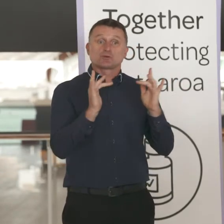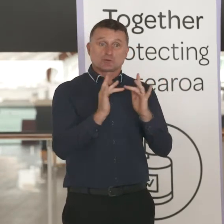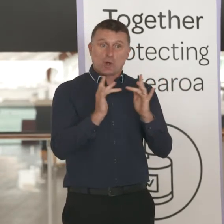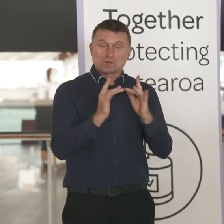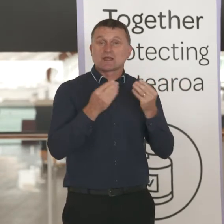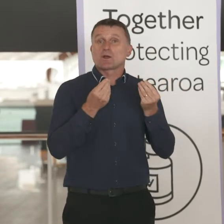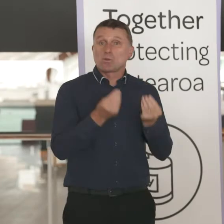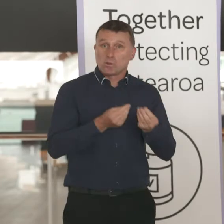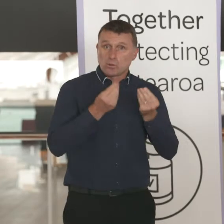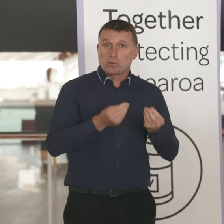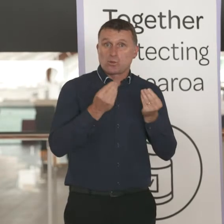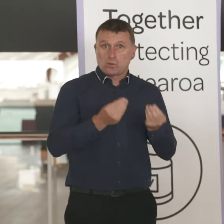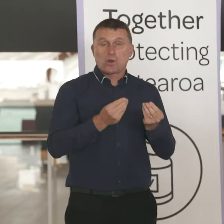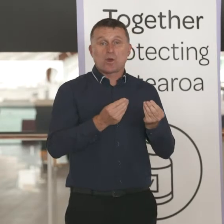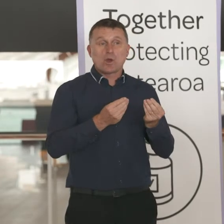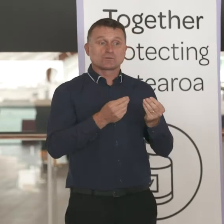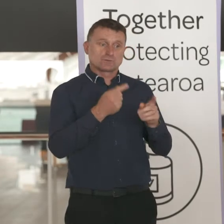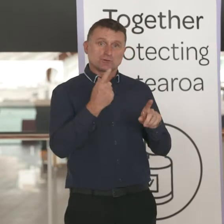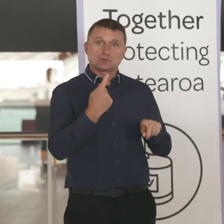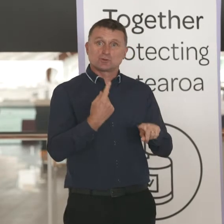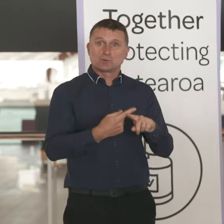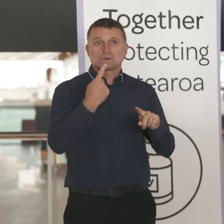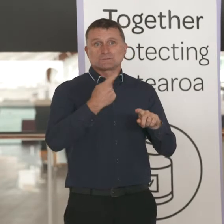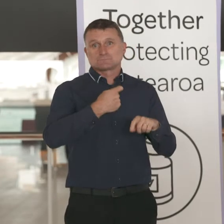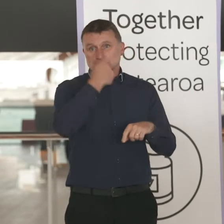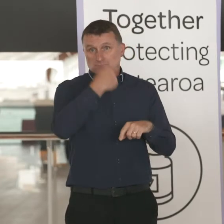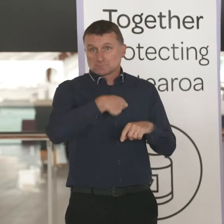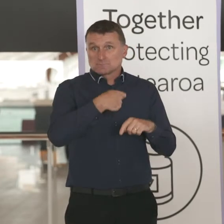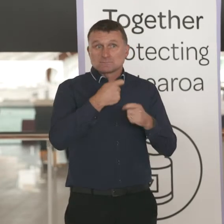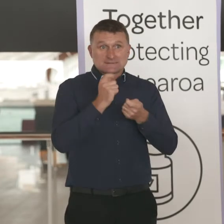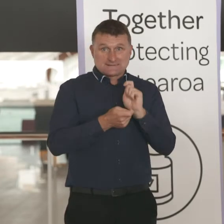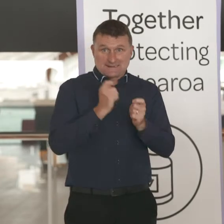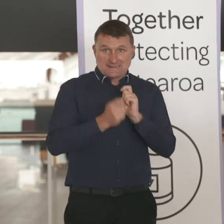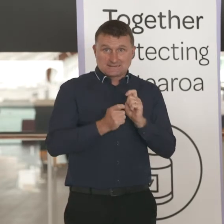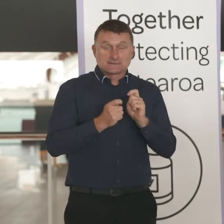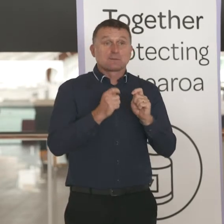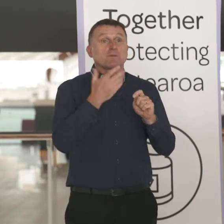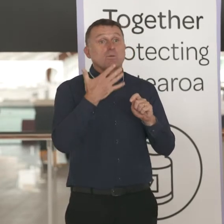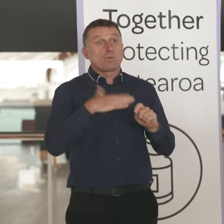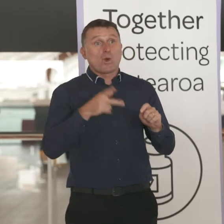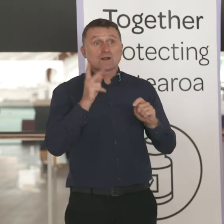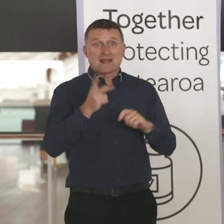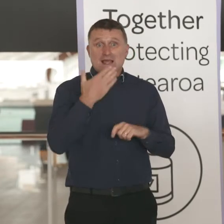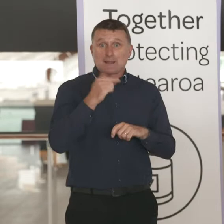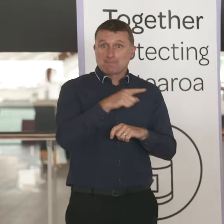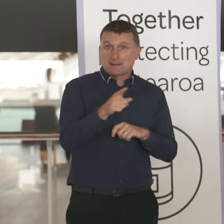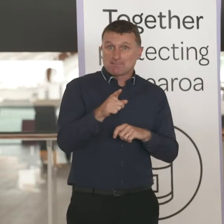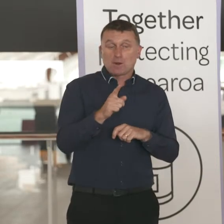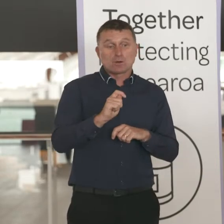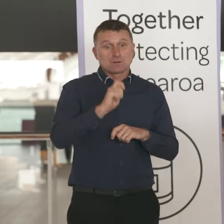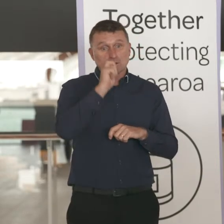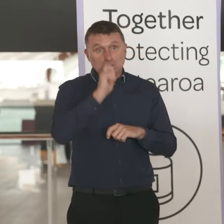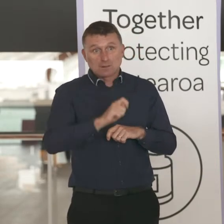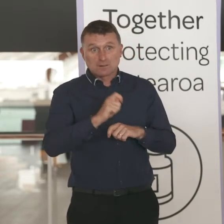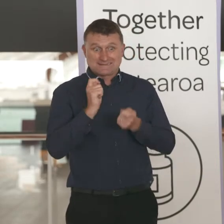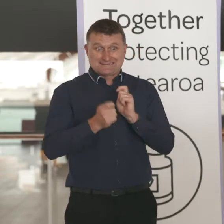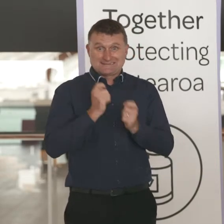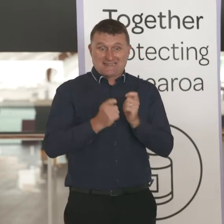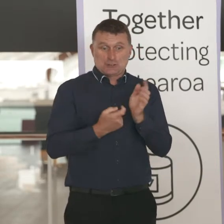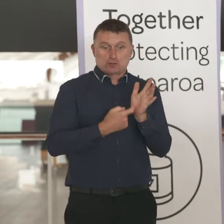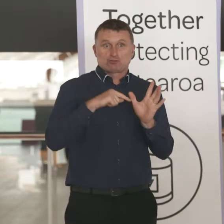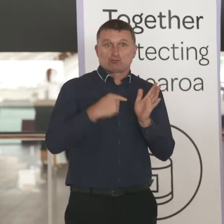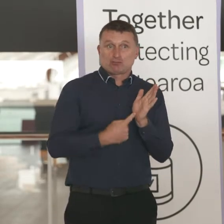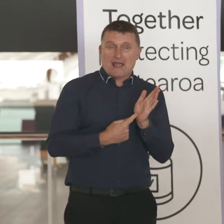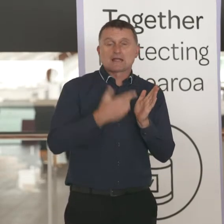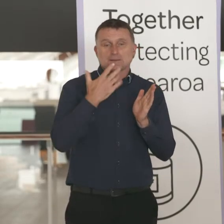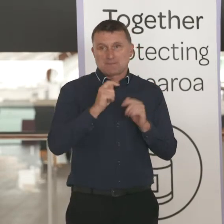we need people to do is to report both their positive and negative tests. That gives us a much more accurate picture